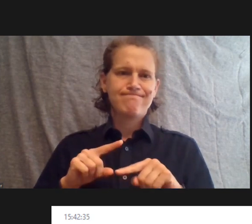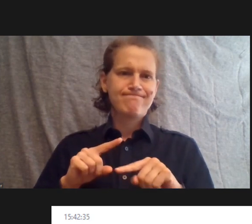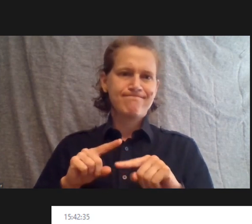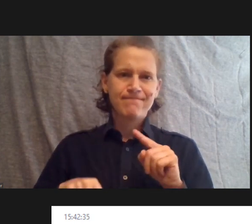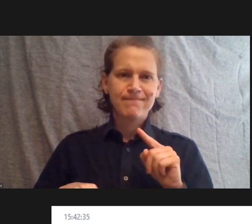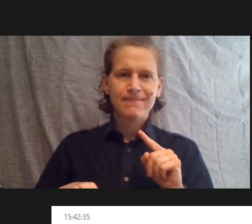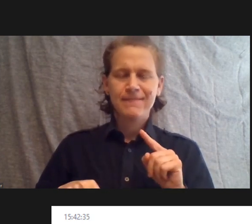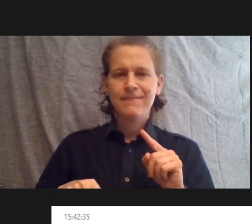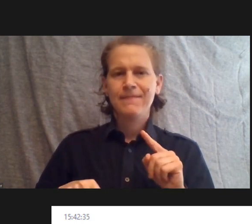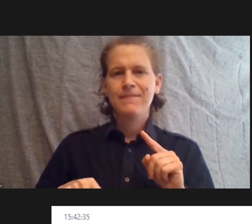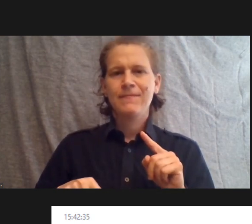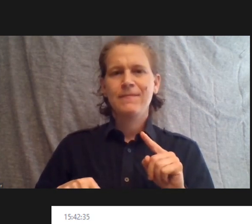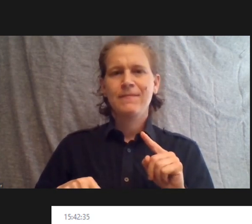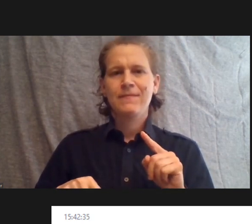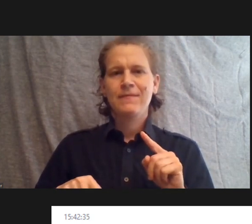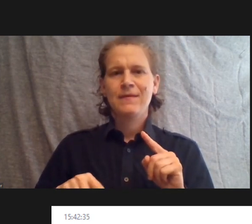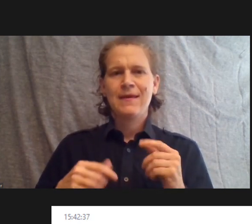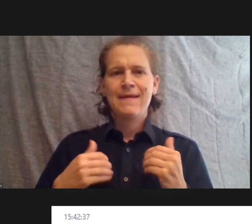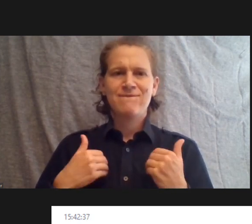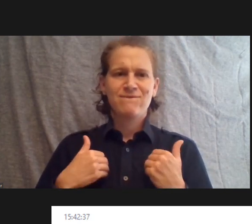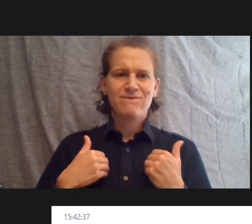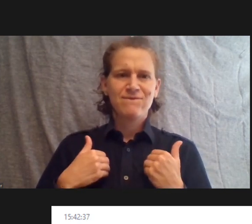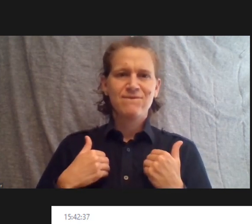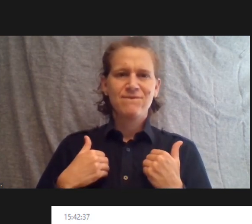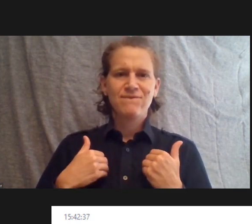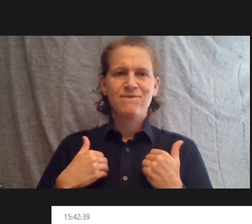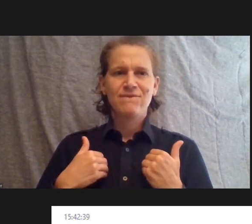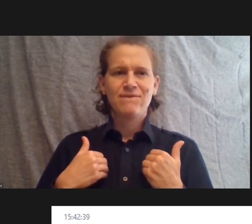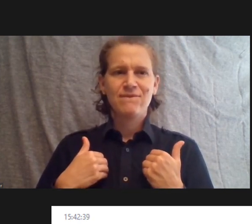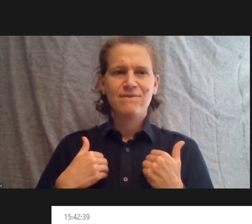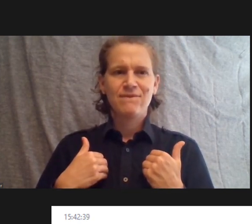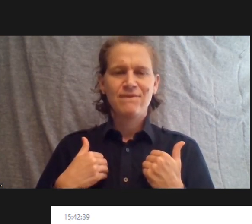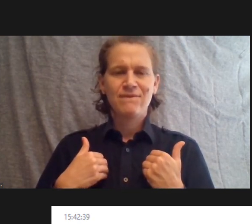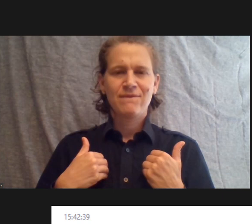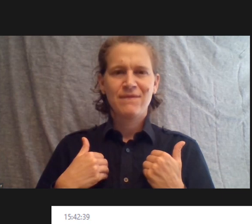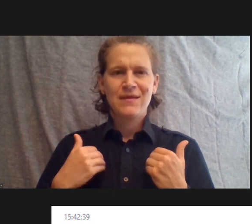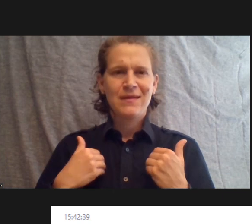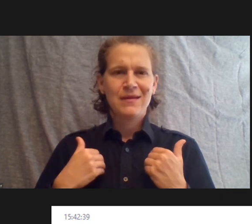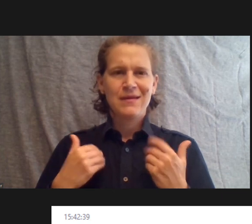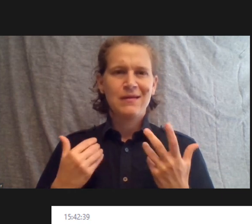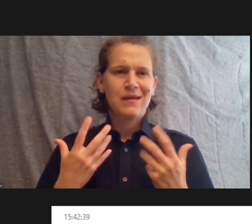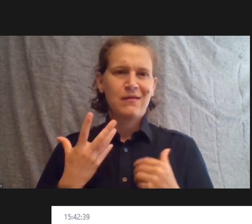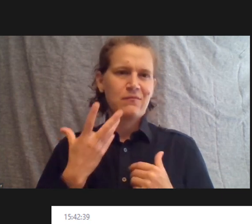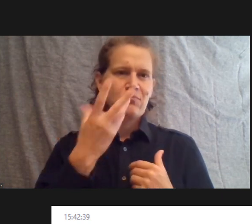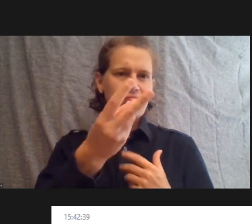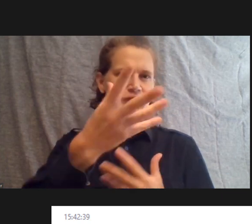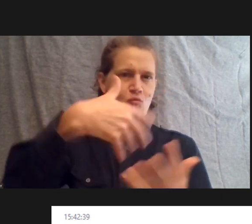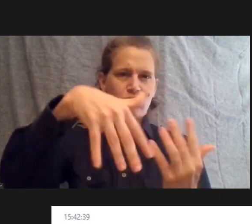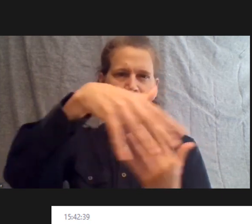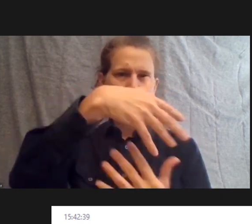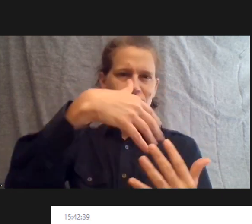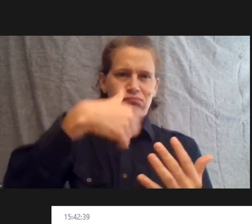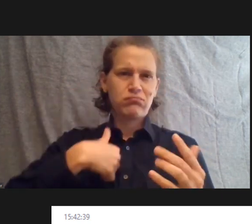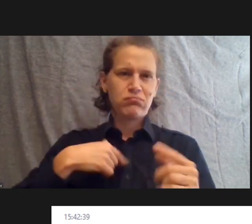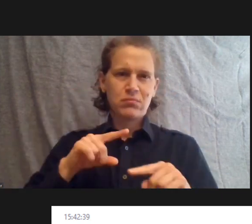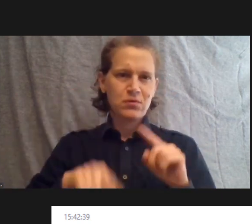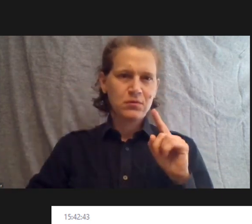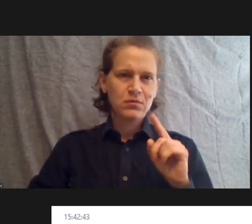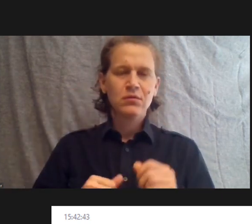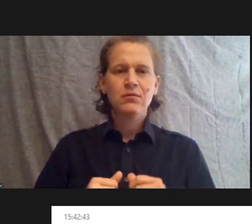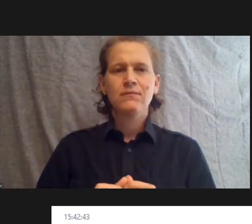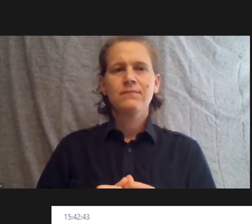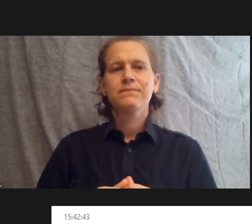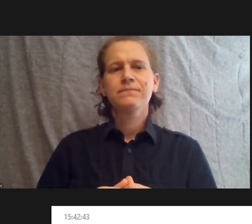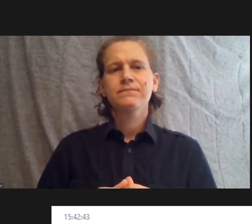have the lead house. I don't